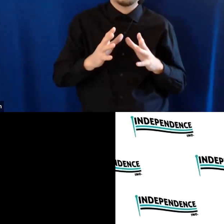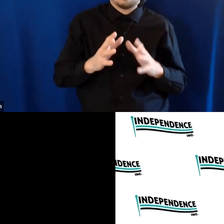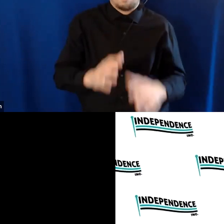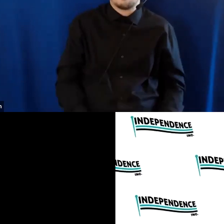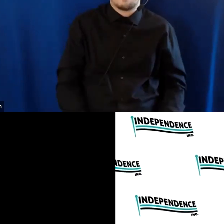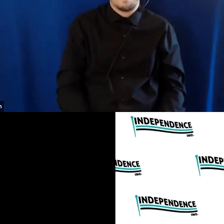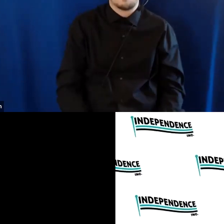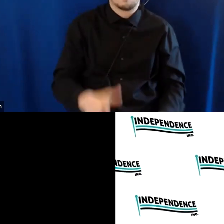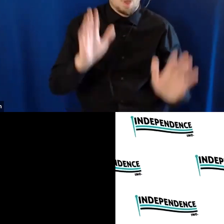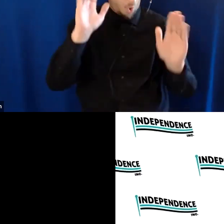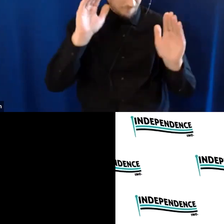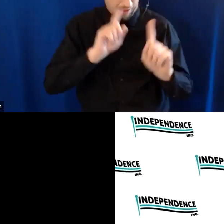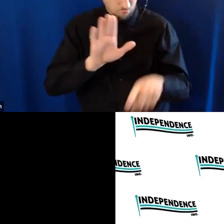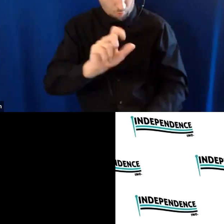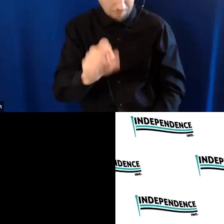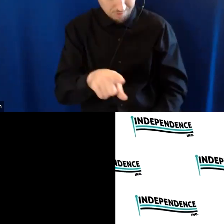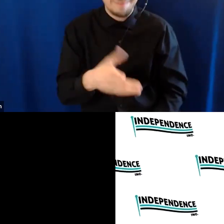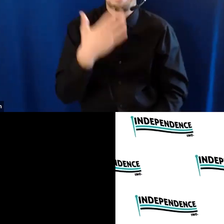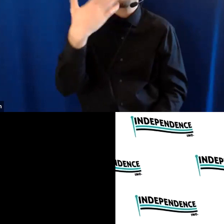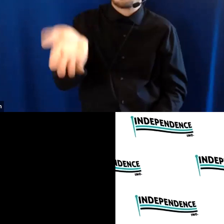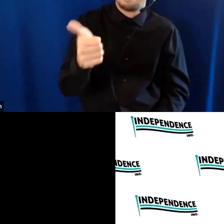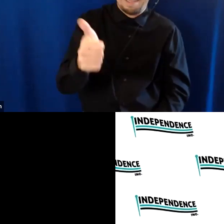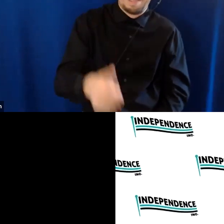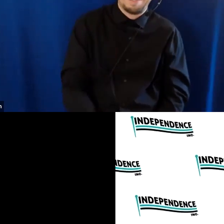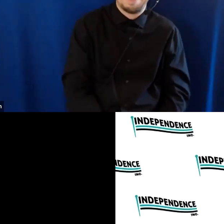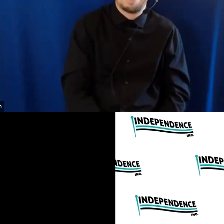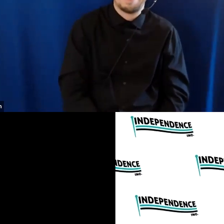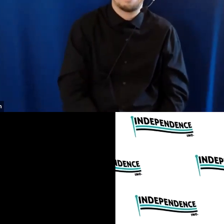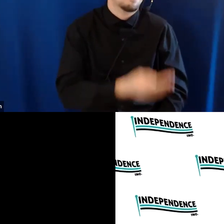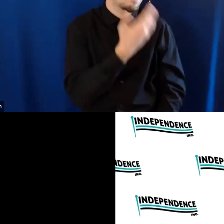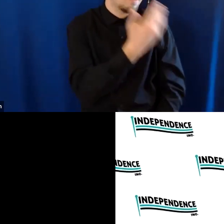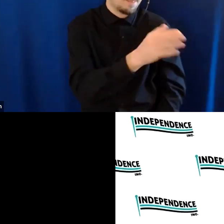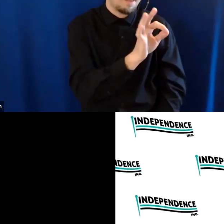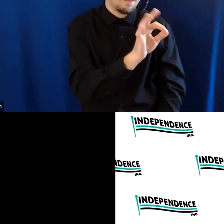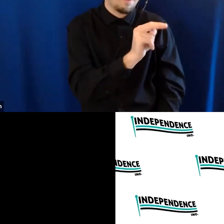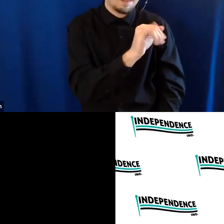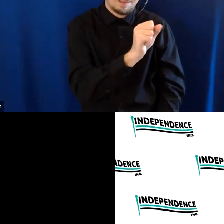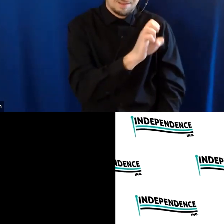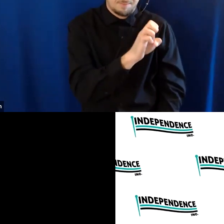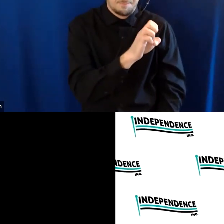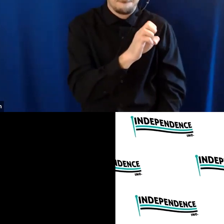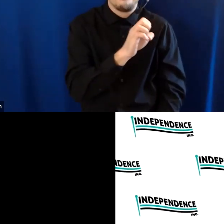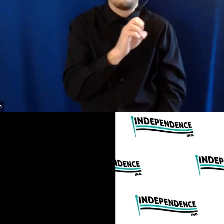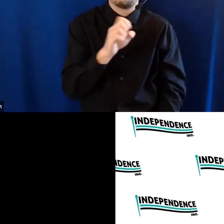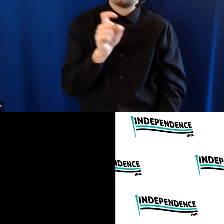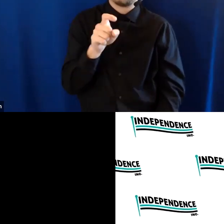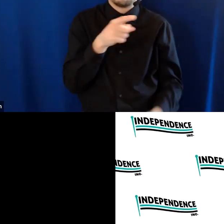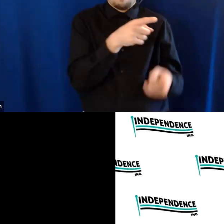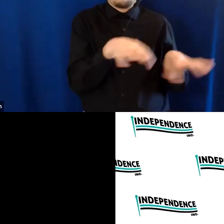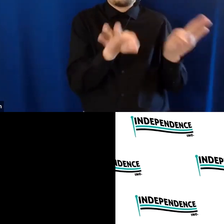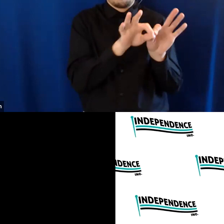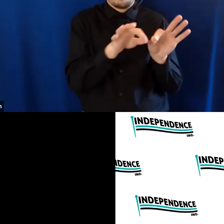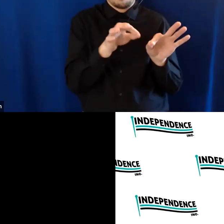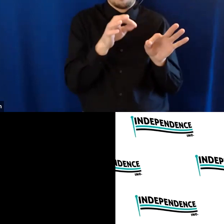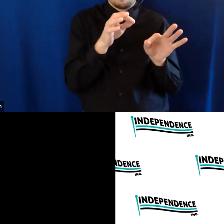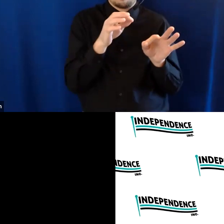communities. Hopefully that answered your question, but thank you Yes. for that. Thanks, Fancy. I really think too that it's so important. What you said is, as you watch these